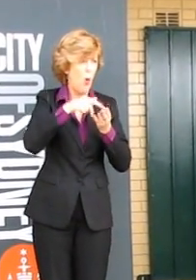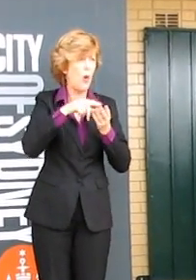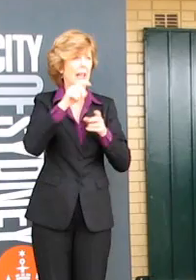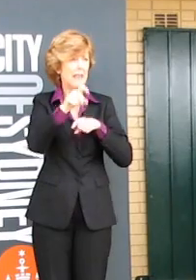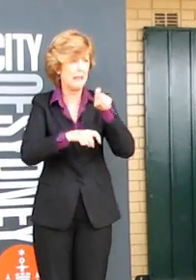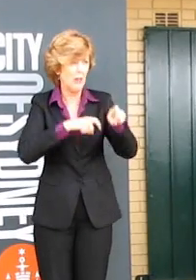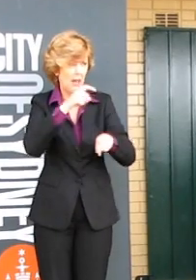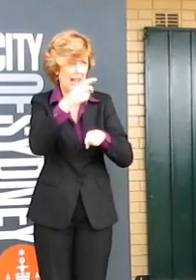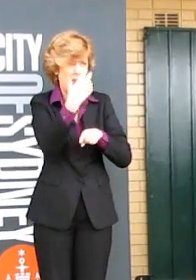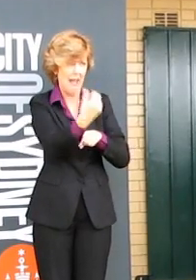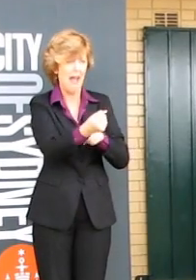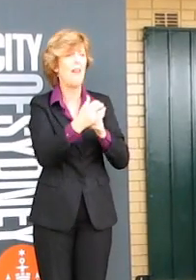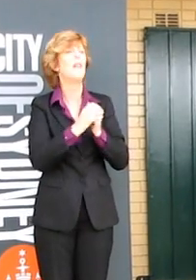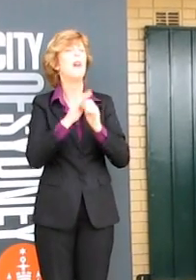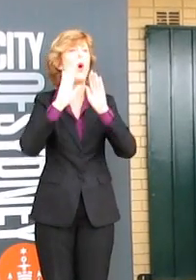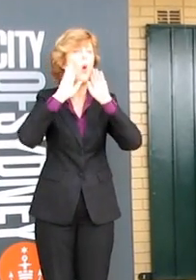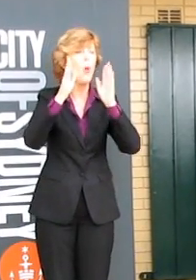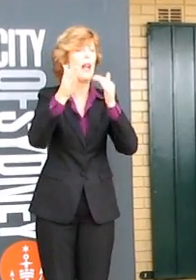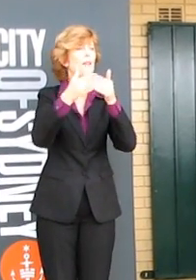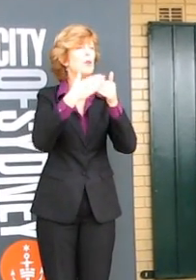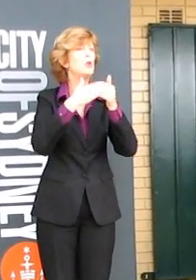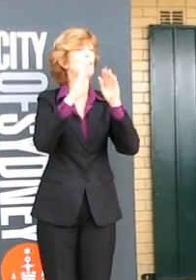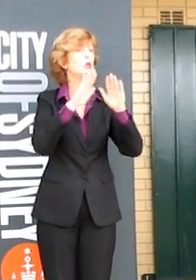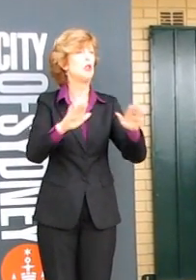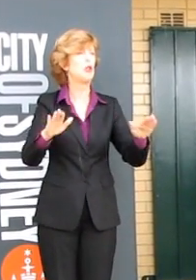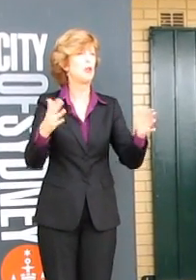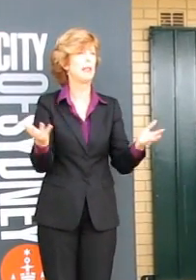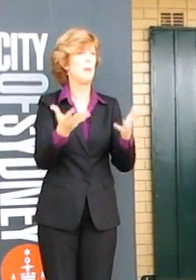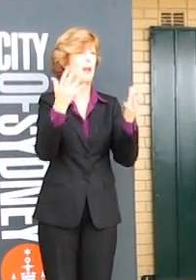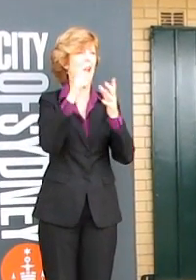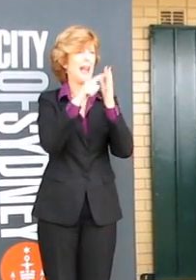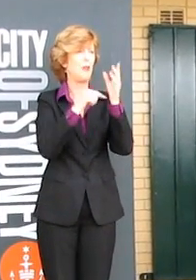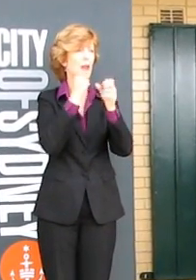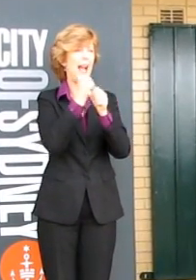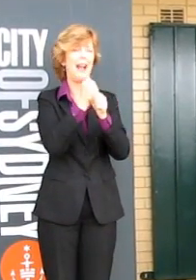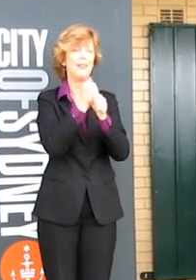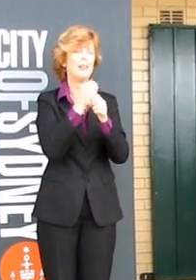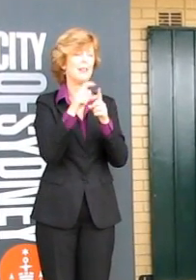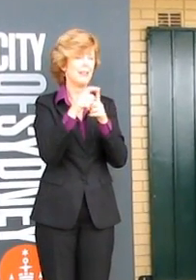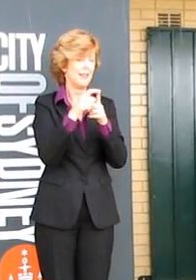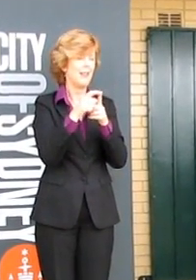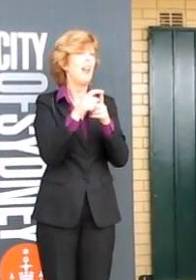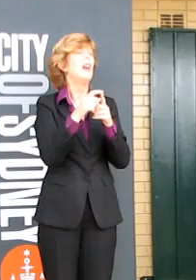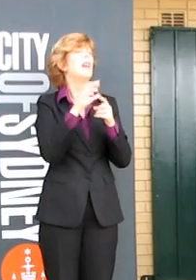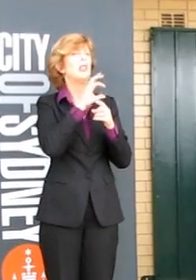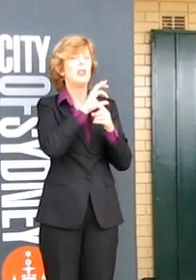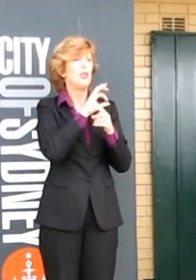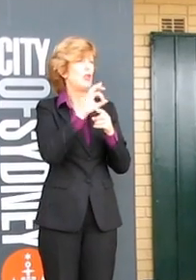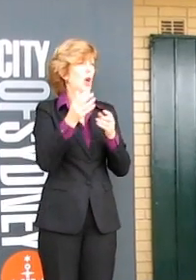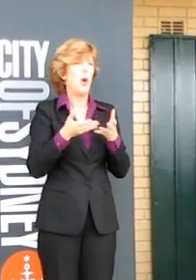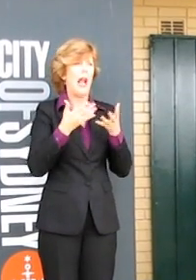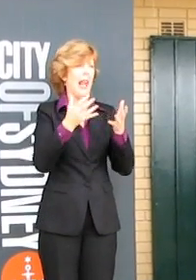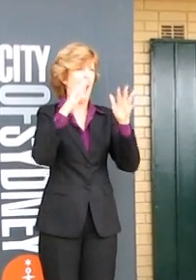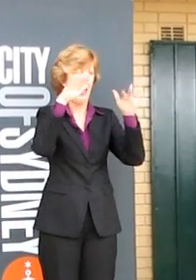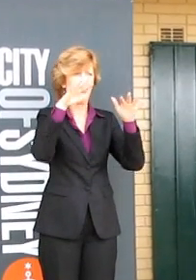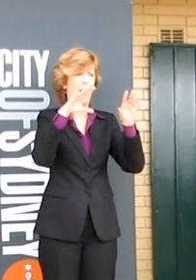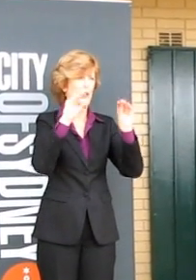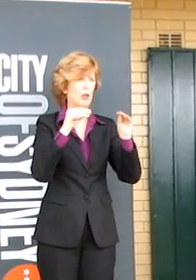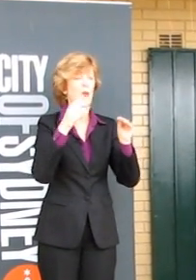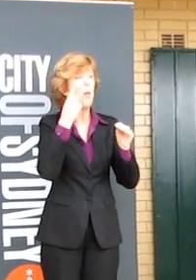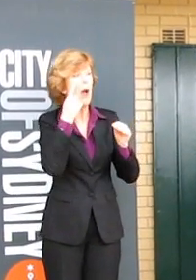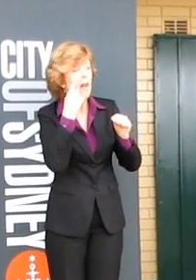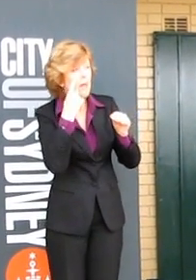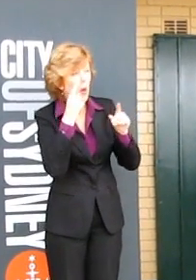a wonderful new children's playground, so don't let the rain put you off. Go and have a look at it. It's quite magic. There are 5 new tennis